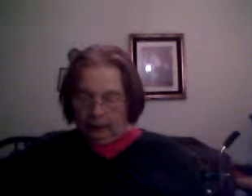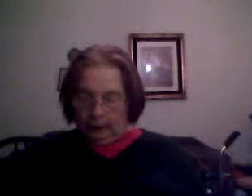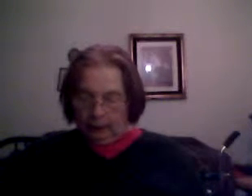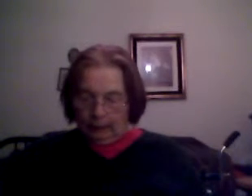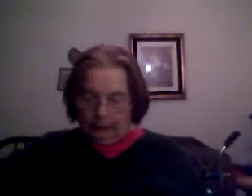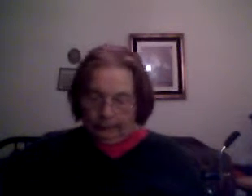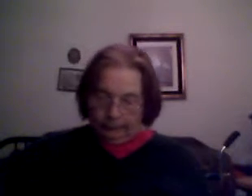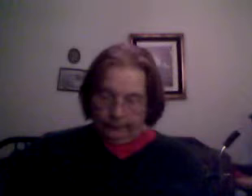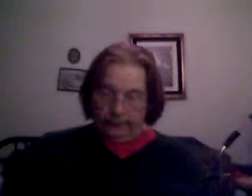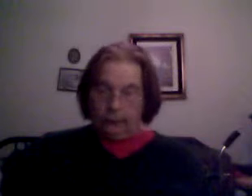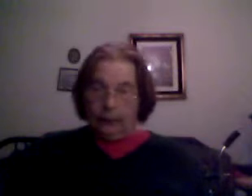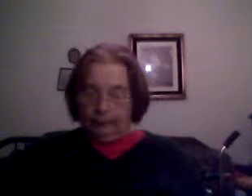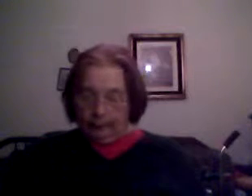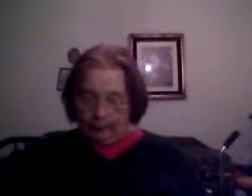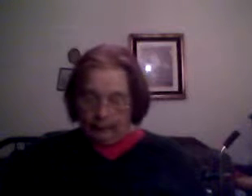color of, if relevant,